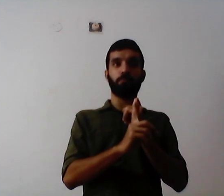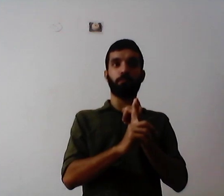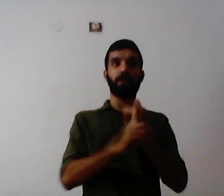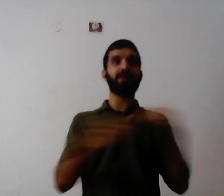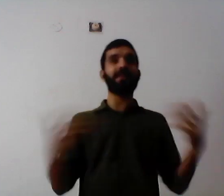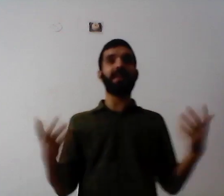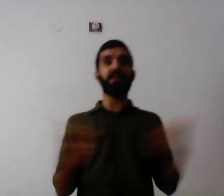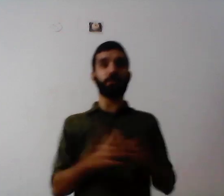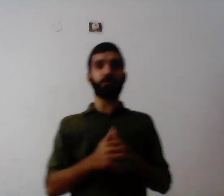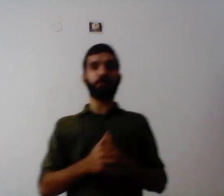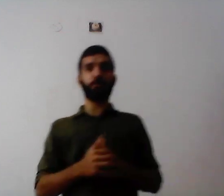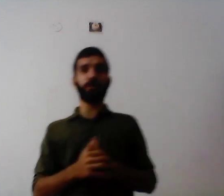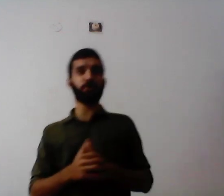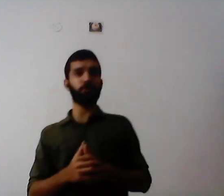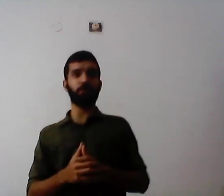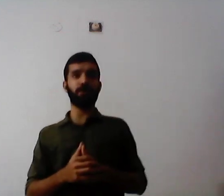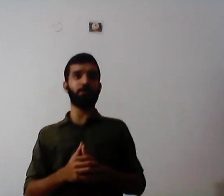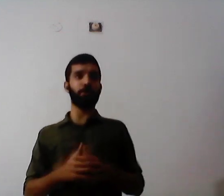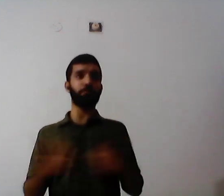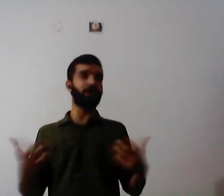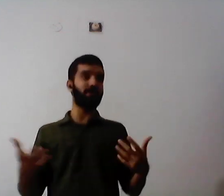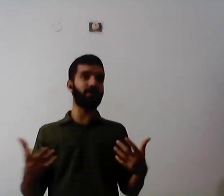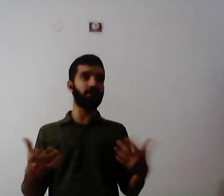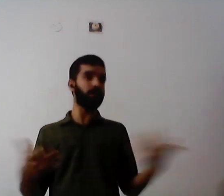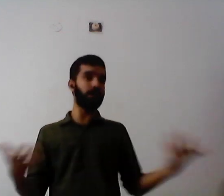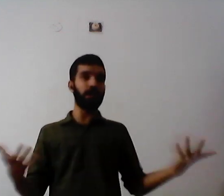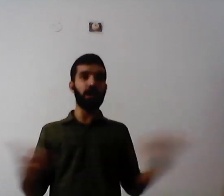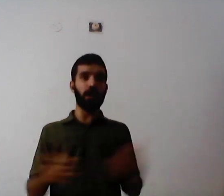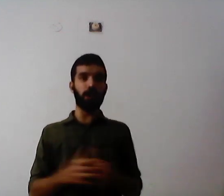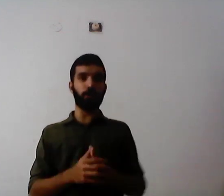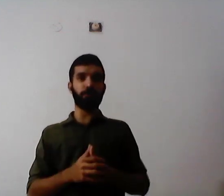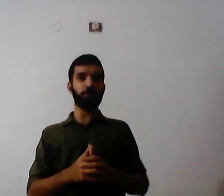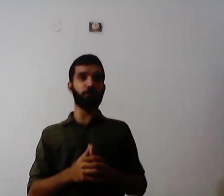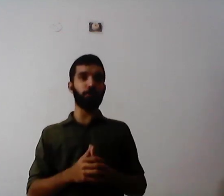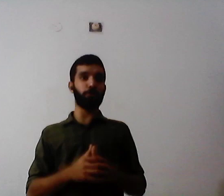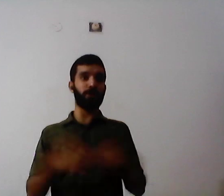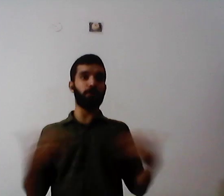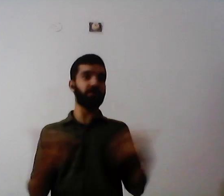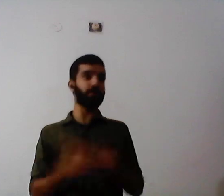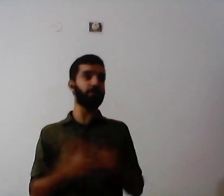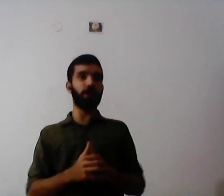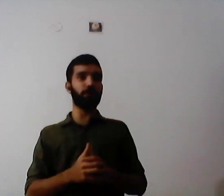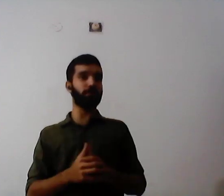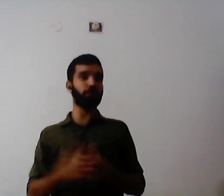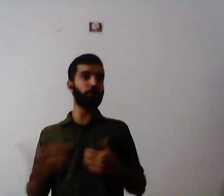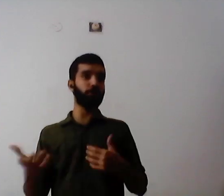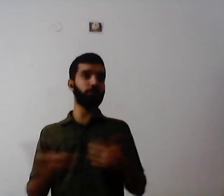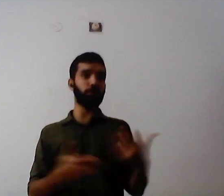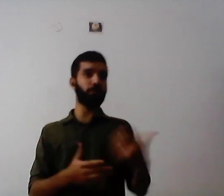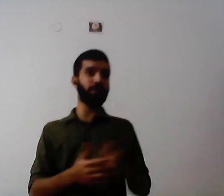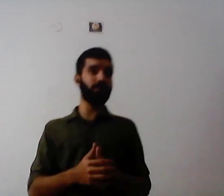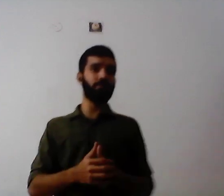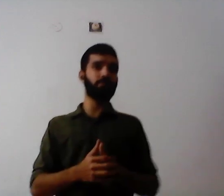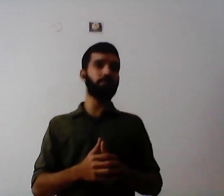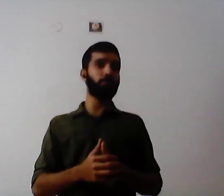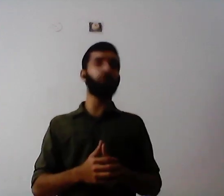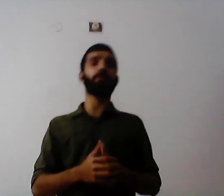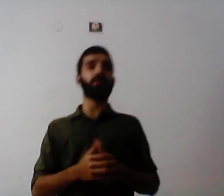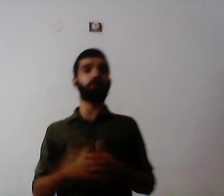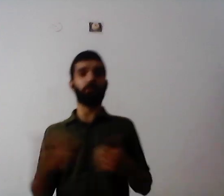When I say nature of solute and solvent, what do you mean? Is it the color of the solute or the smell of the solute solvent? No, it is not.